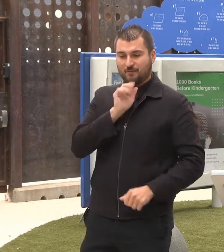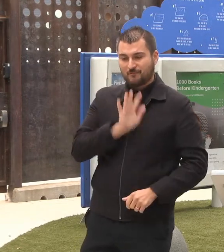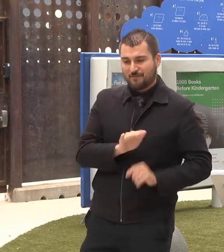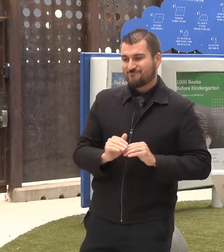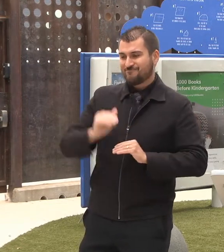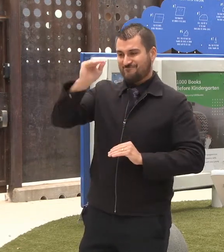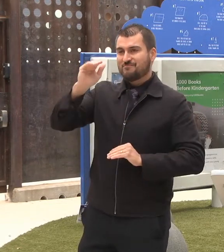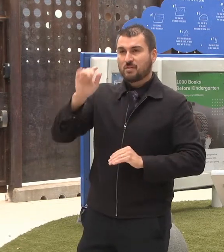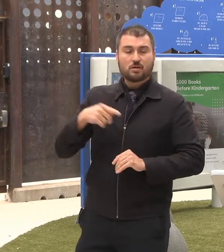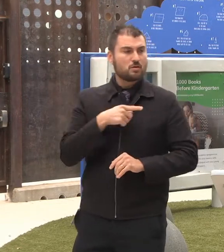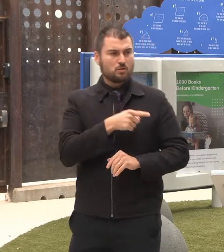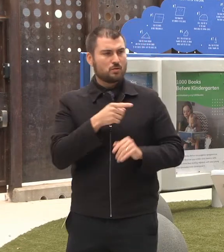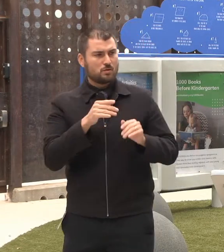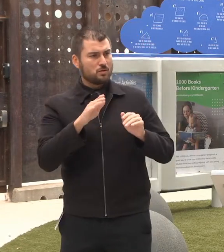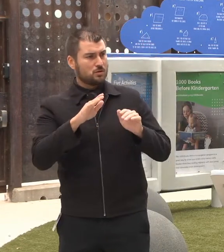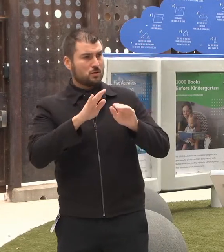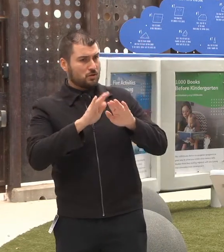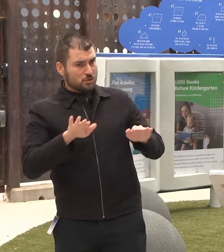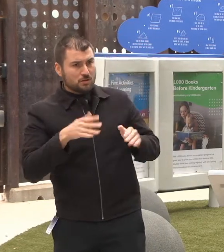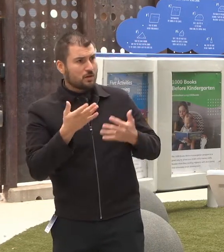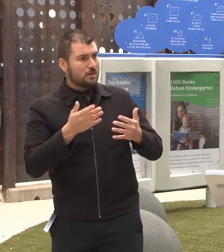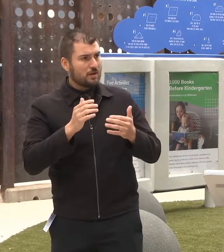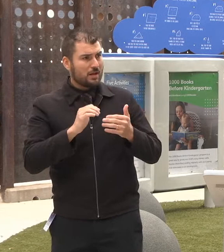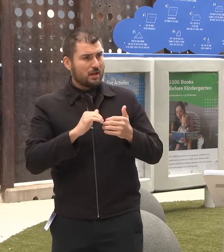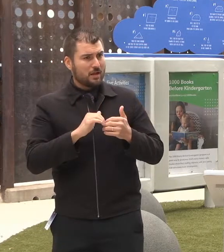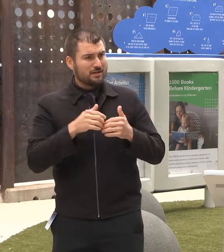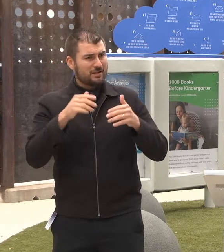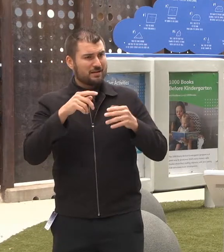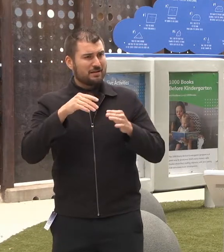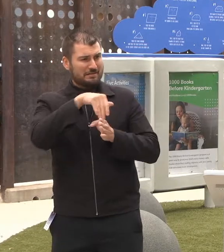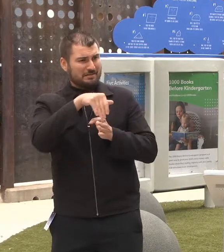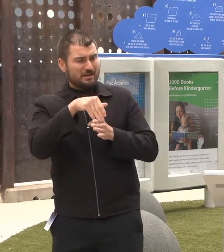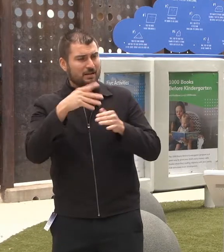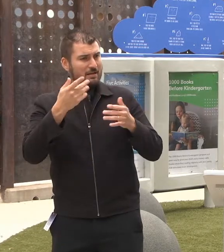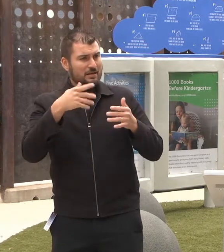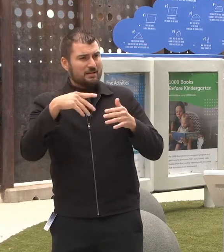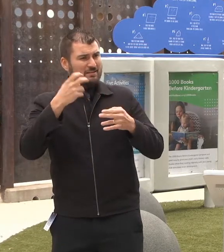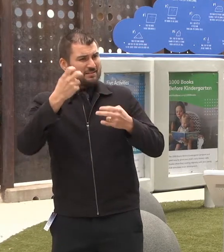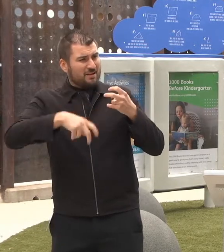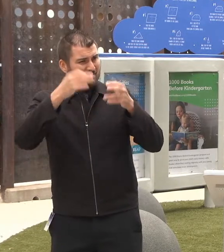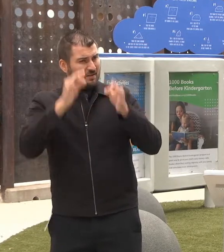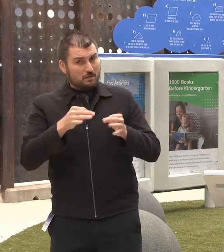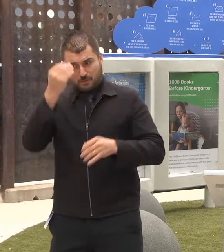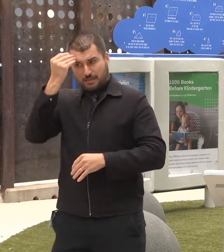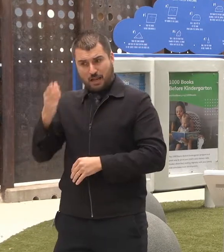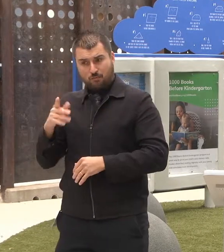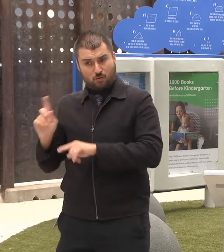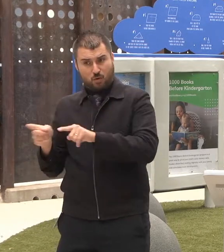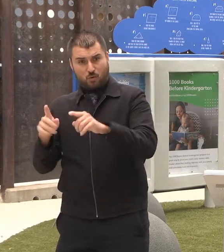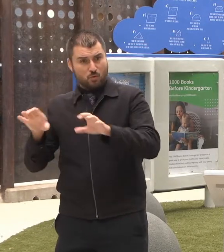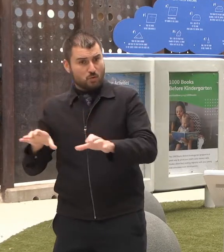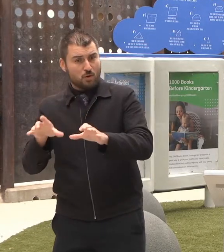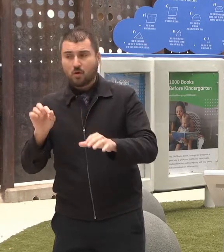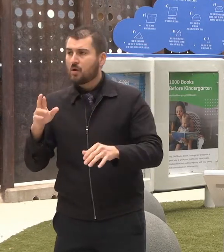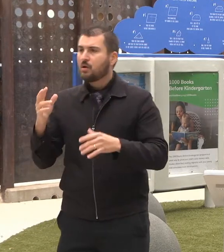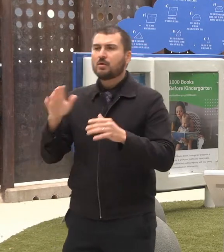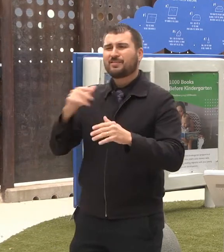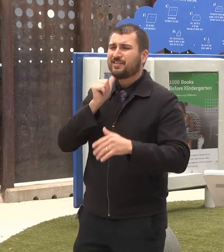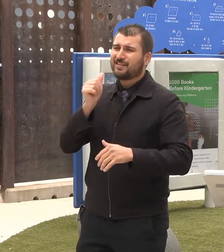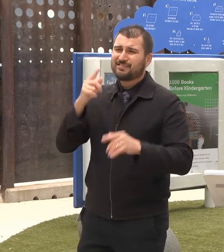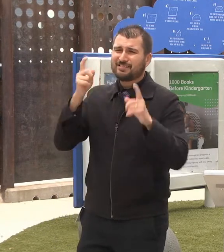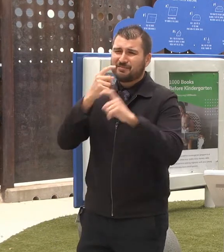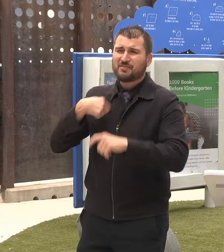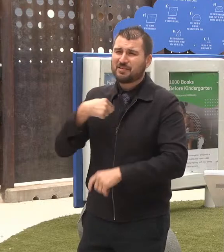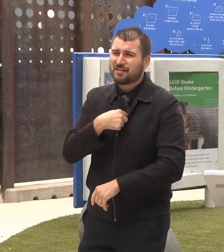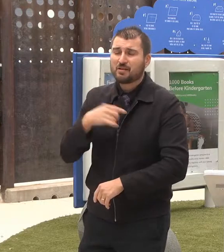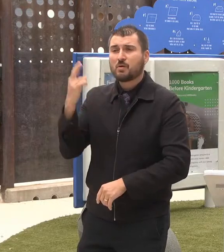probably a difficult decision. Do you tell them, or you just go and do it, or what? So for us, it's not difficult at all. We trust our doctors. We trust the